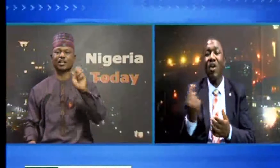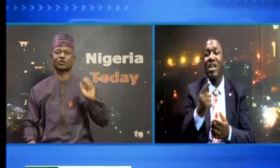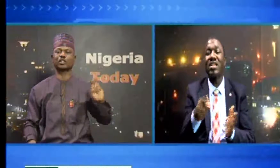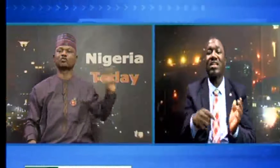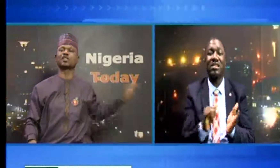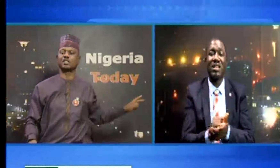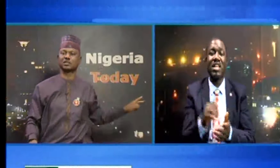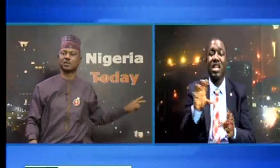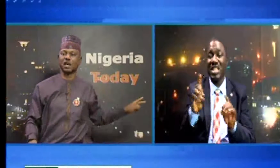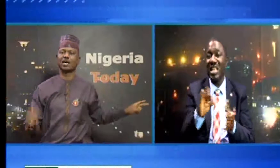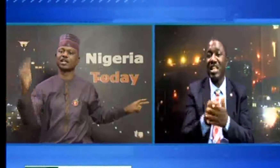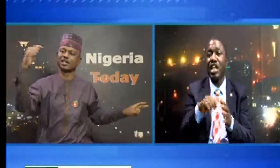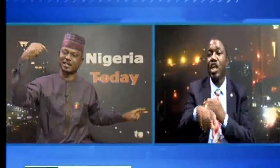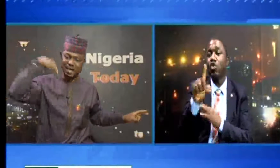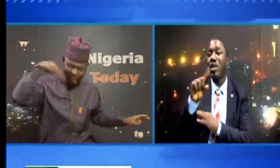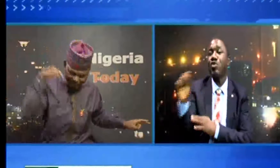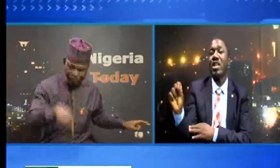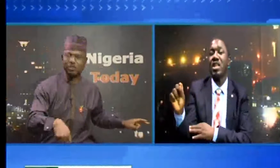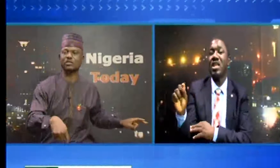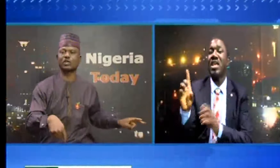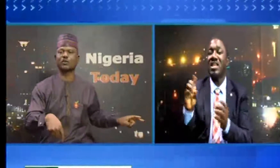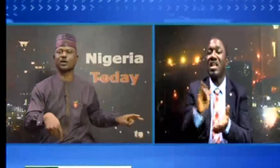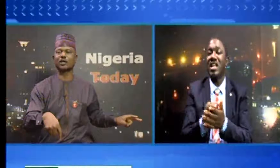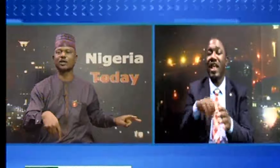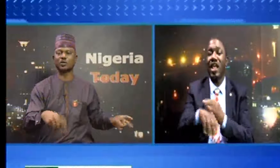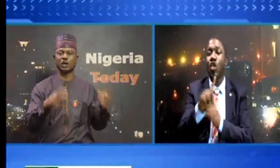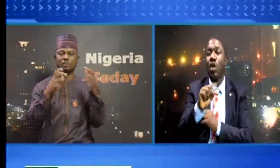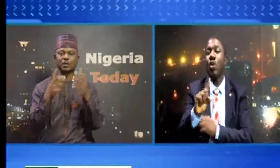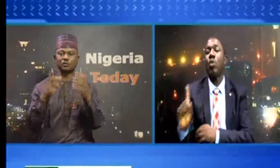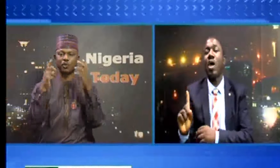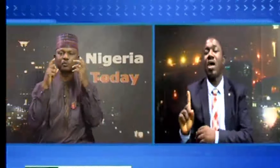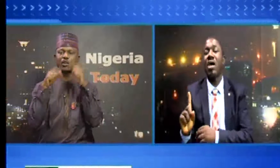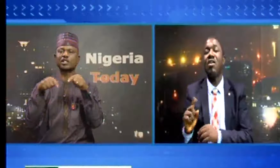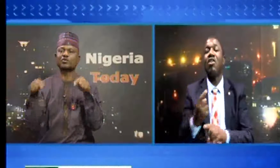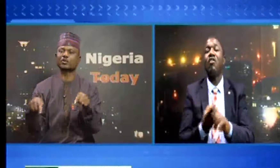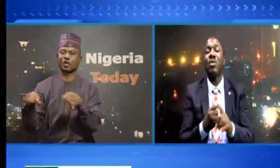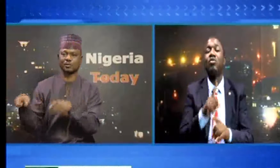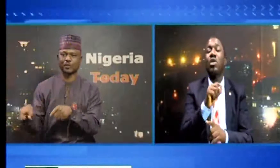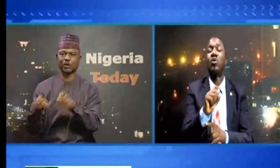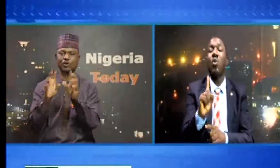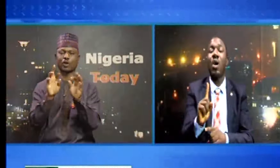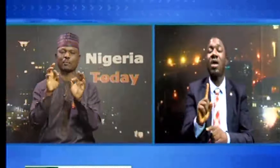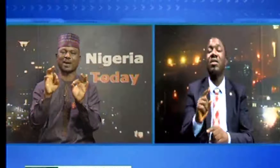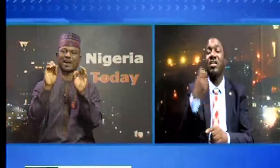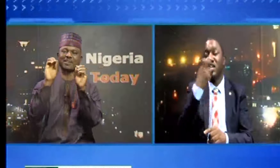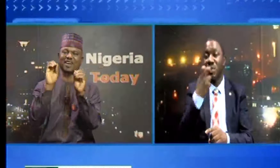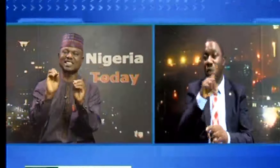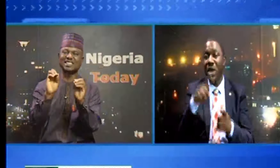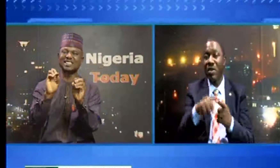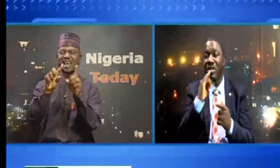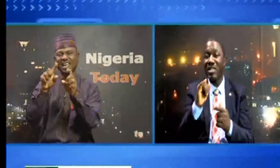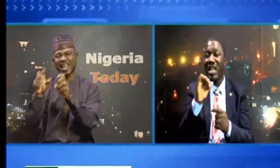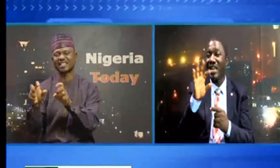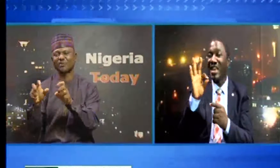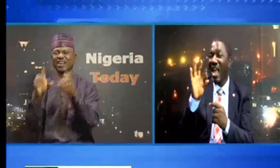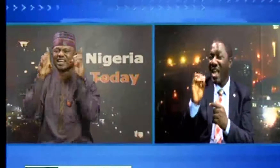did that in 2020 and he did that again in 2021. From 2021 speech, when you look at paragraph